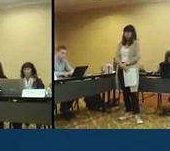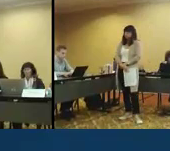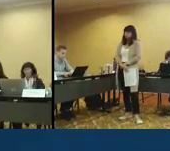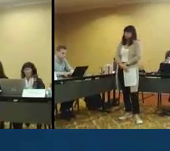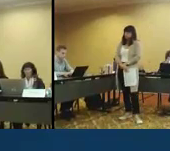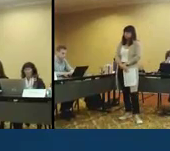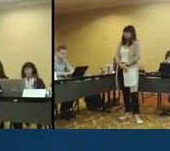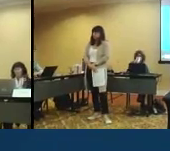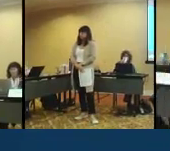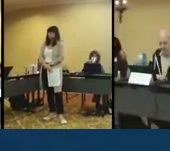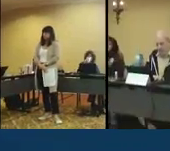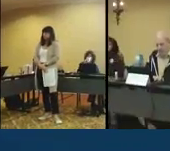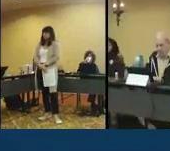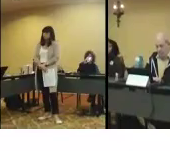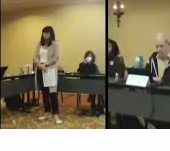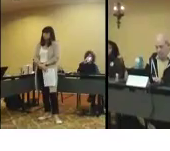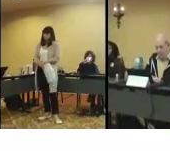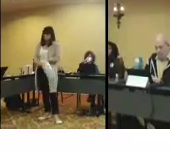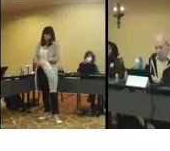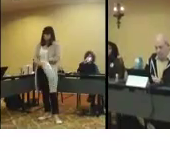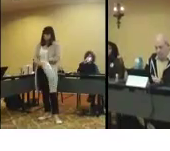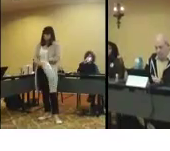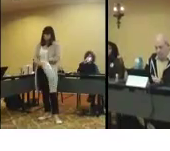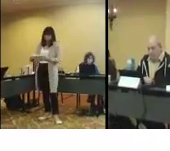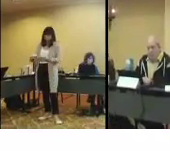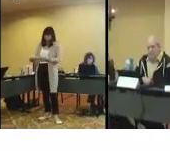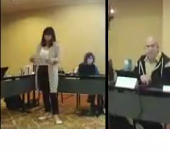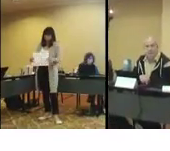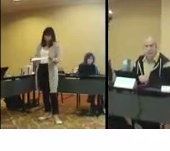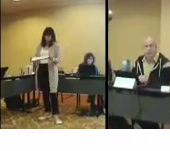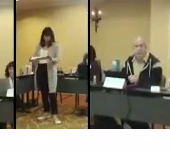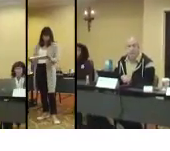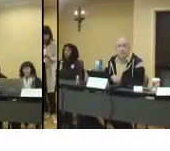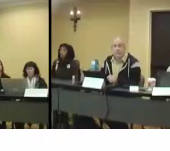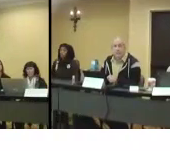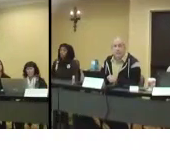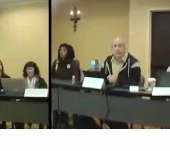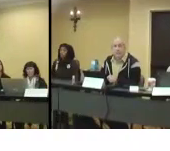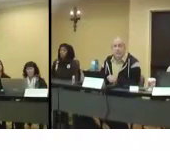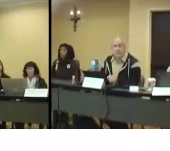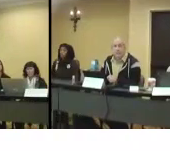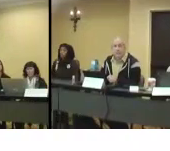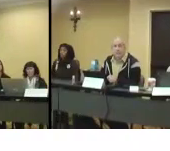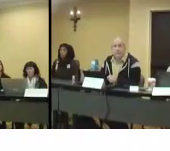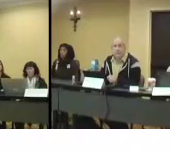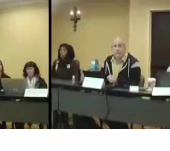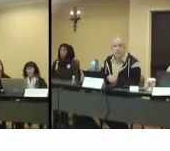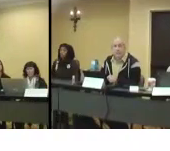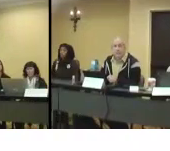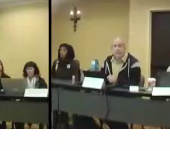So the bed registry work, I had in my notes that Maddie Cope was going to be available